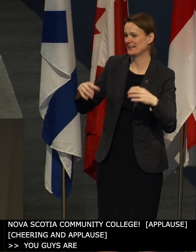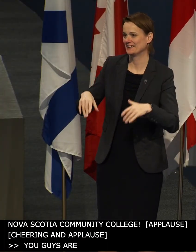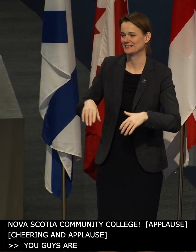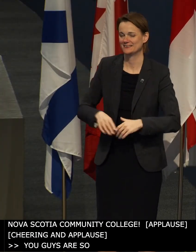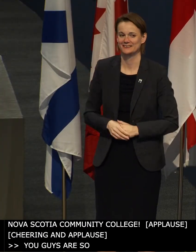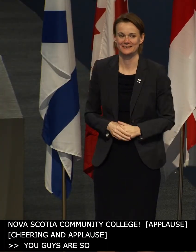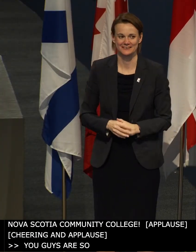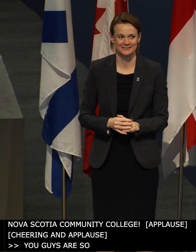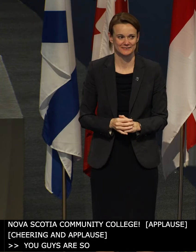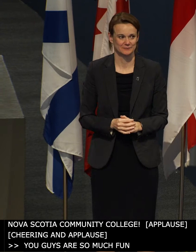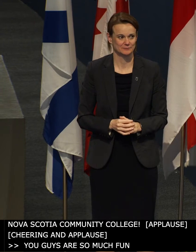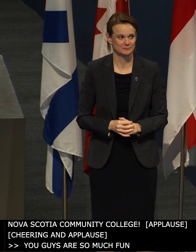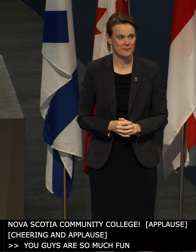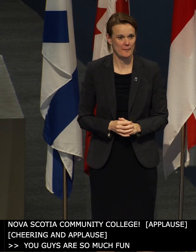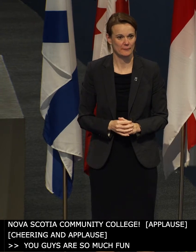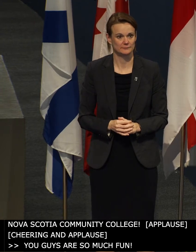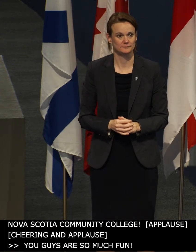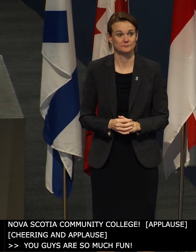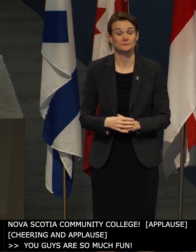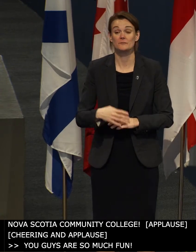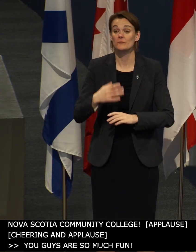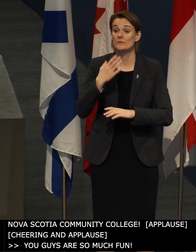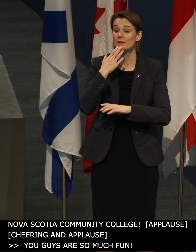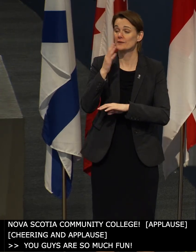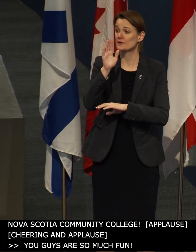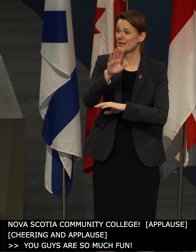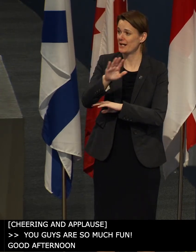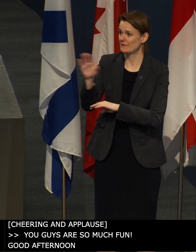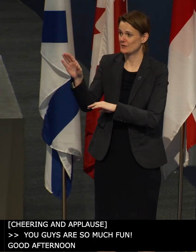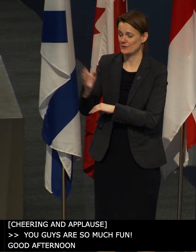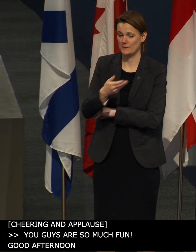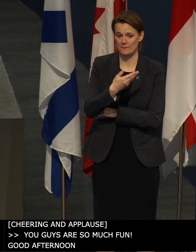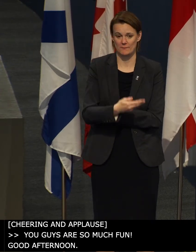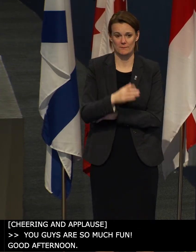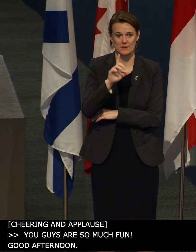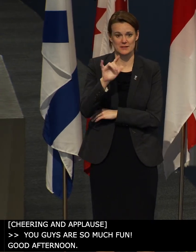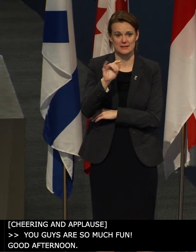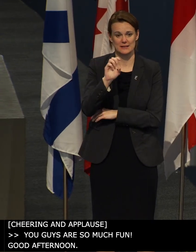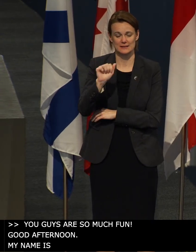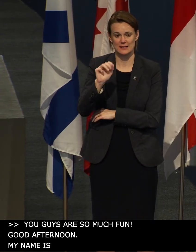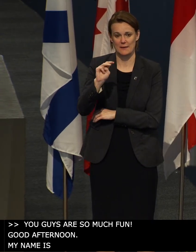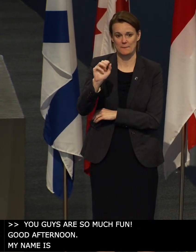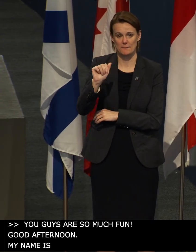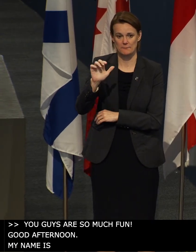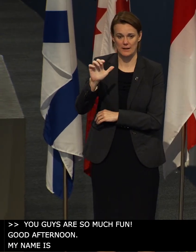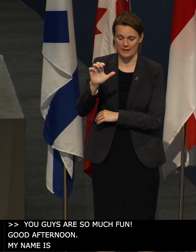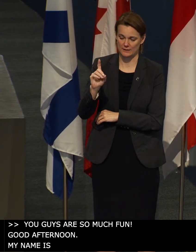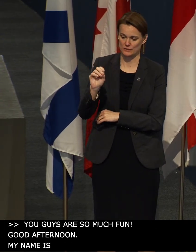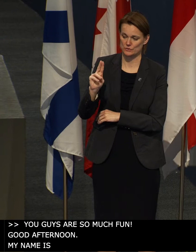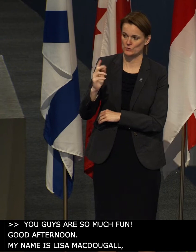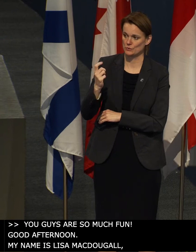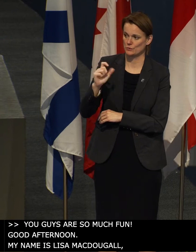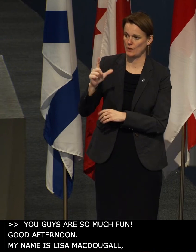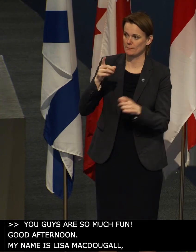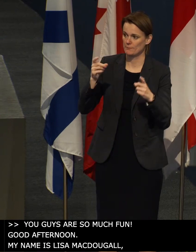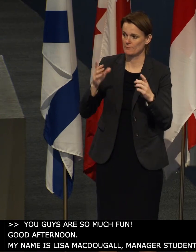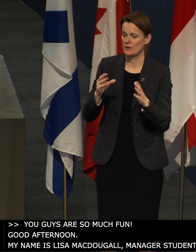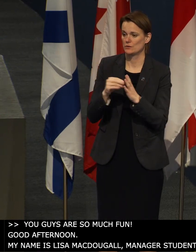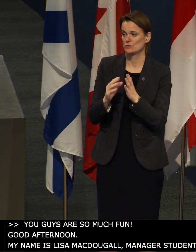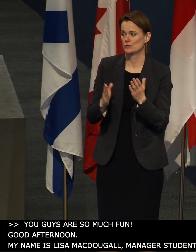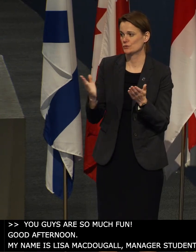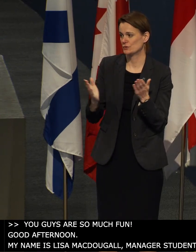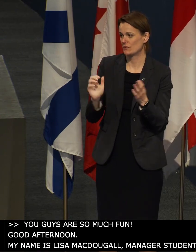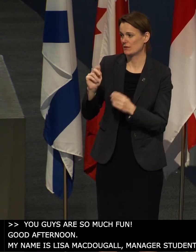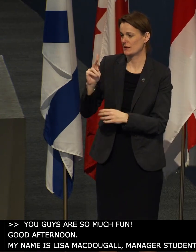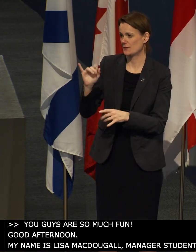All right. Good afternoon. My name is Lisa McDougall, Manager of Student Services at Akerley, and I now have the